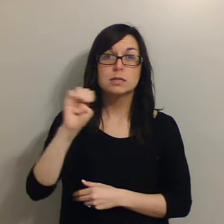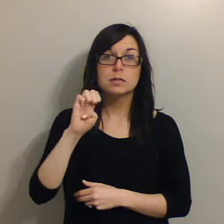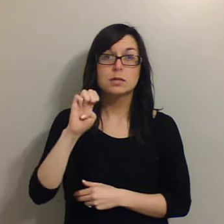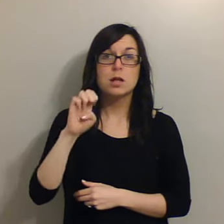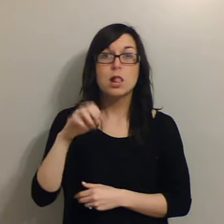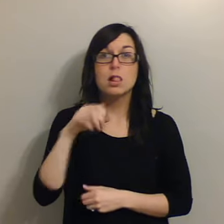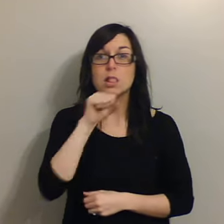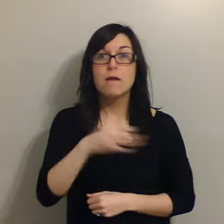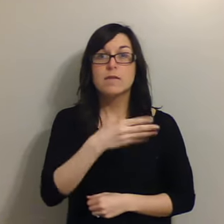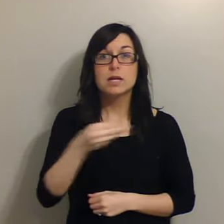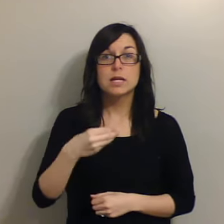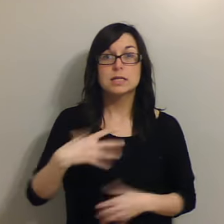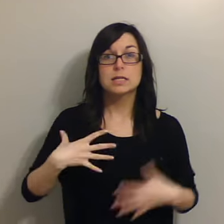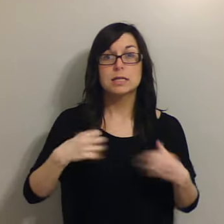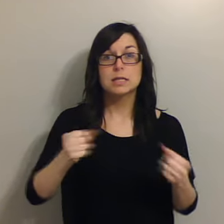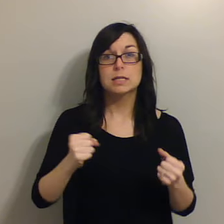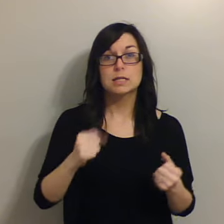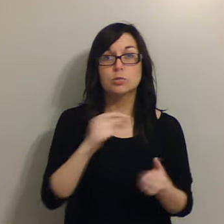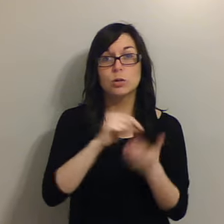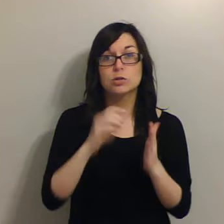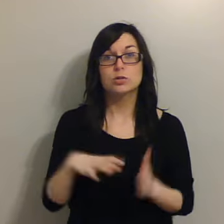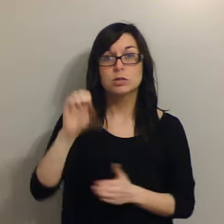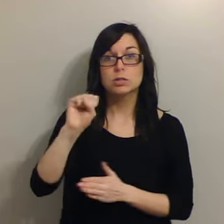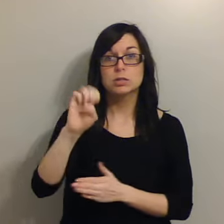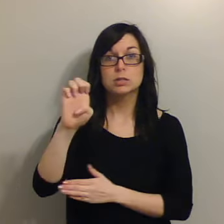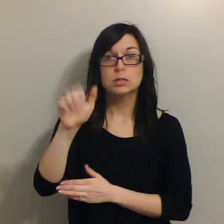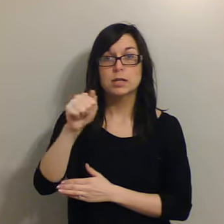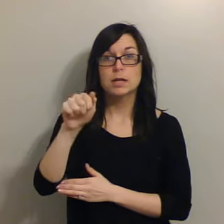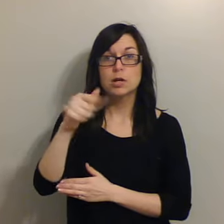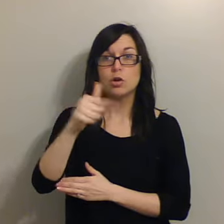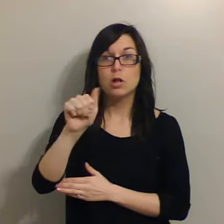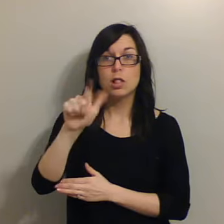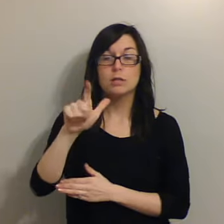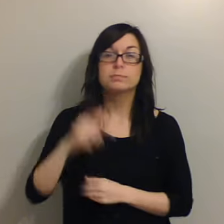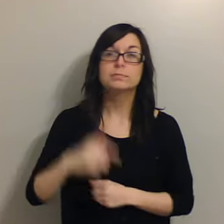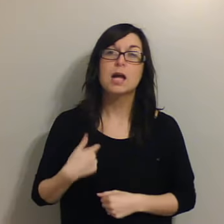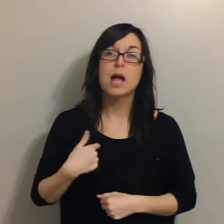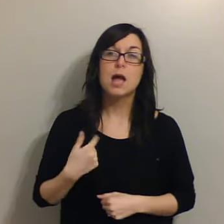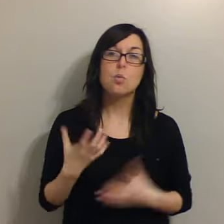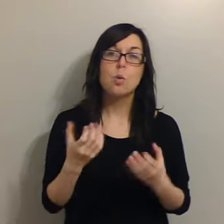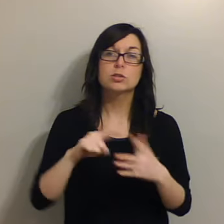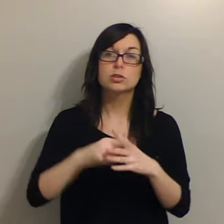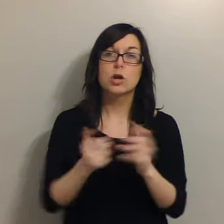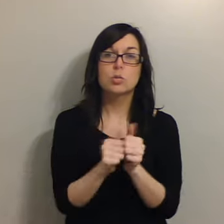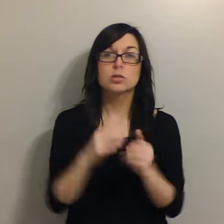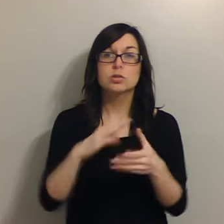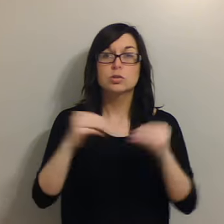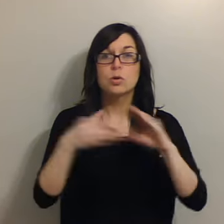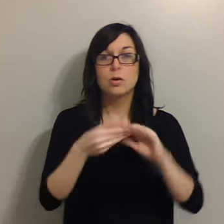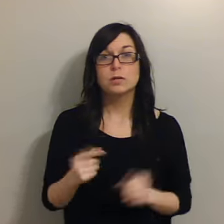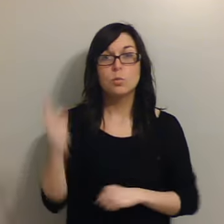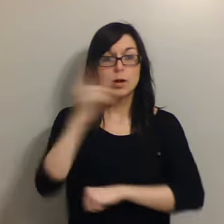Berlin S. Segal. I'd like to begin by telling this story. There once were three brick mason's working